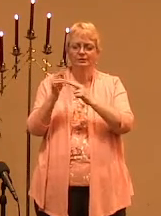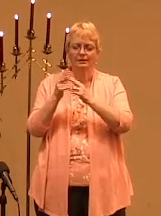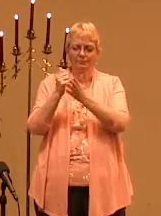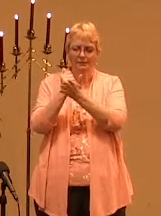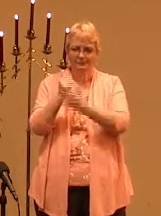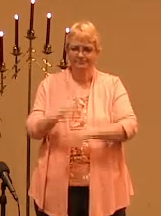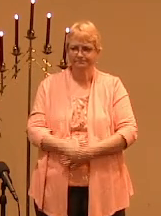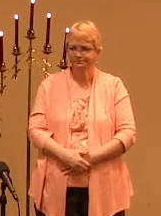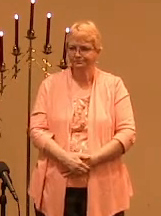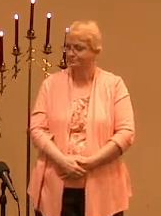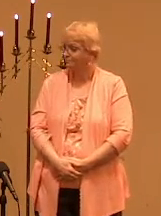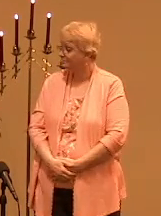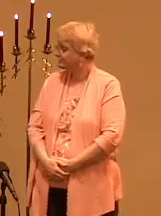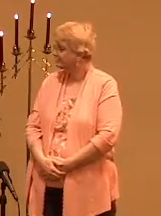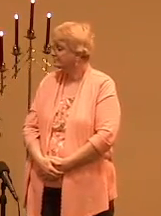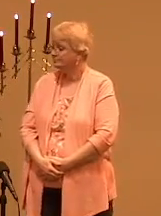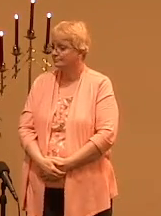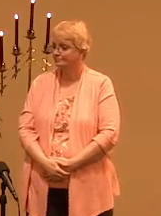amen.